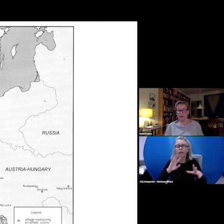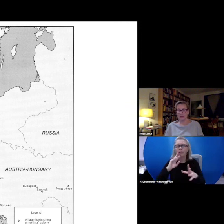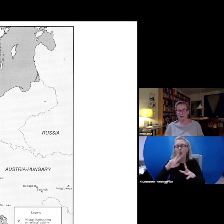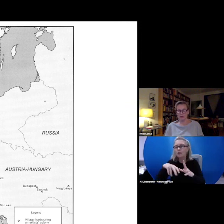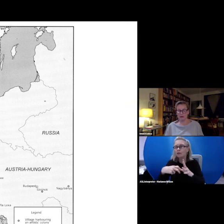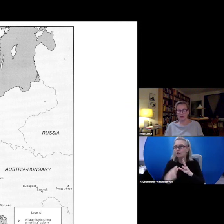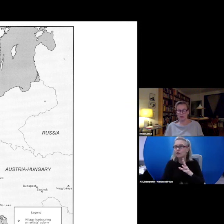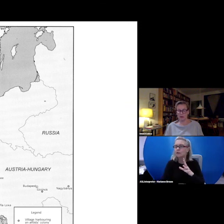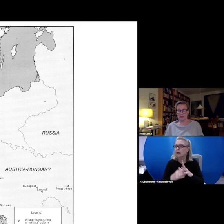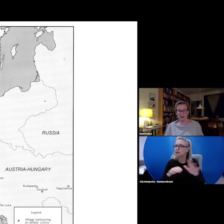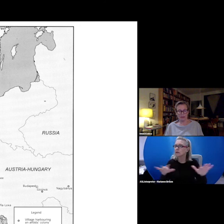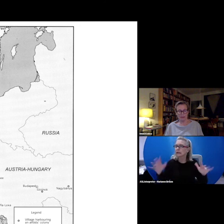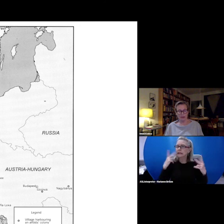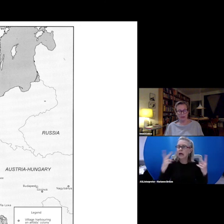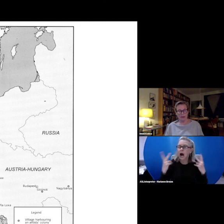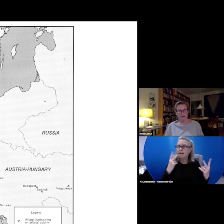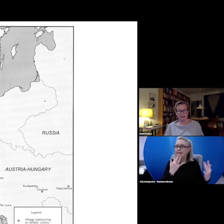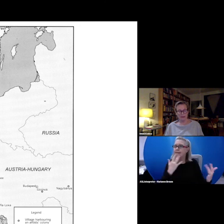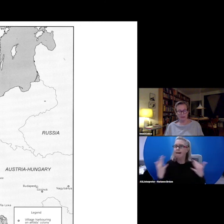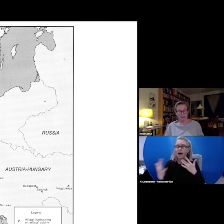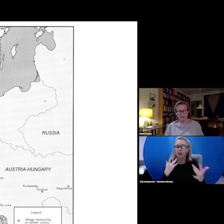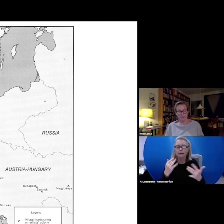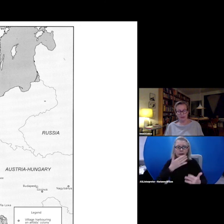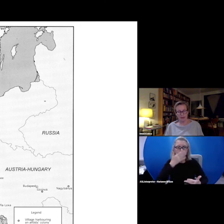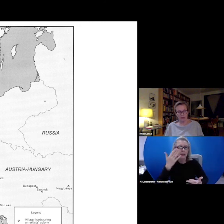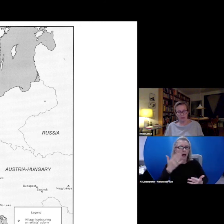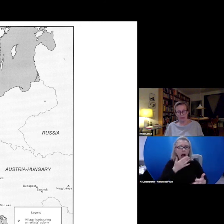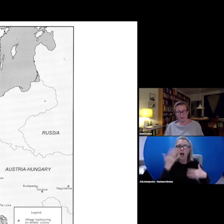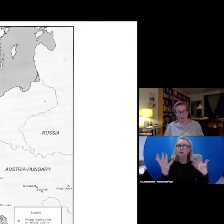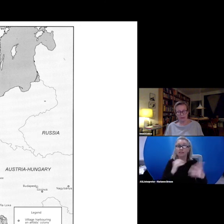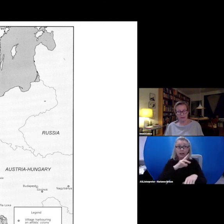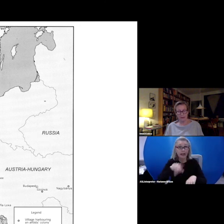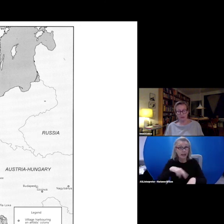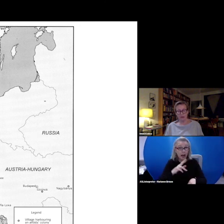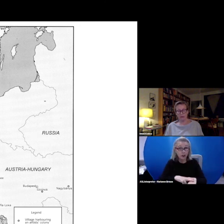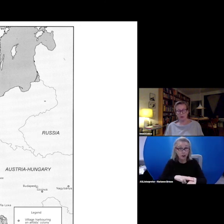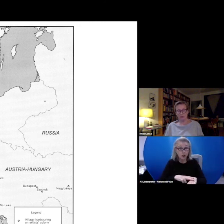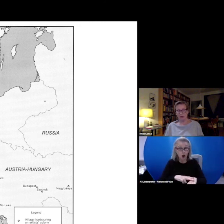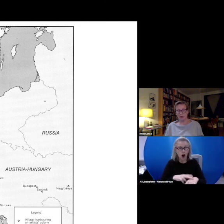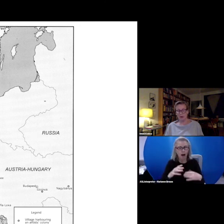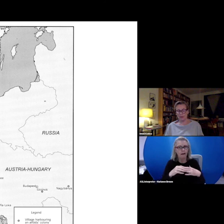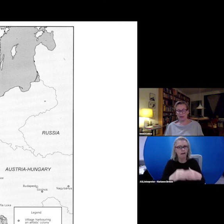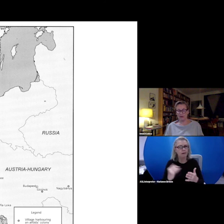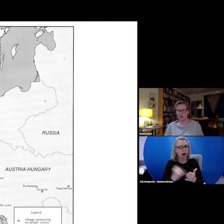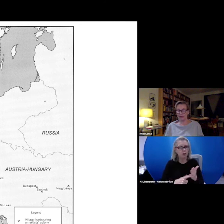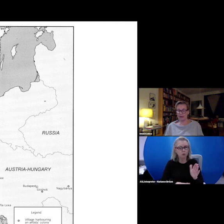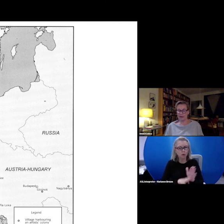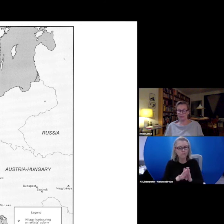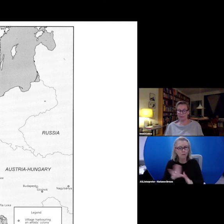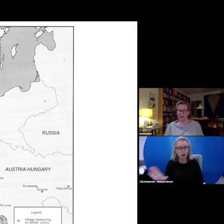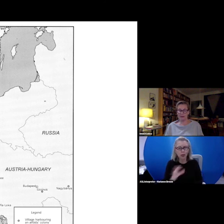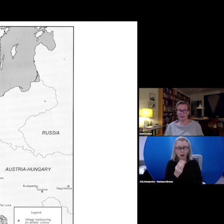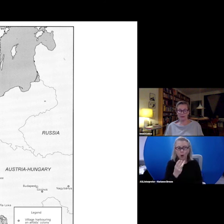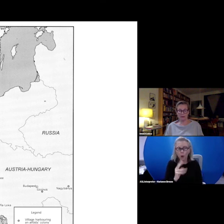sights, colors, sounds, smells, and details of nature led artists to develop their own brand of plain